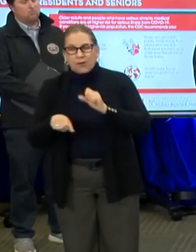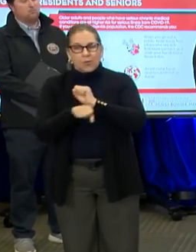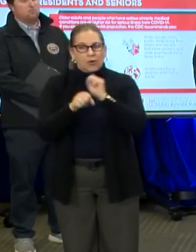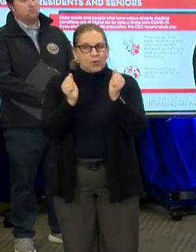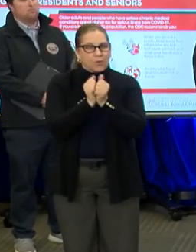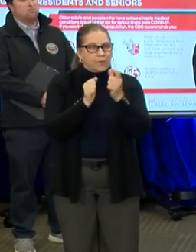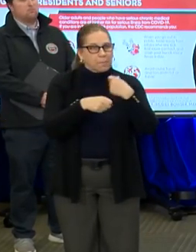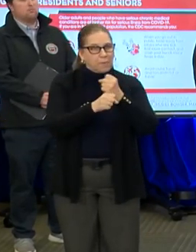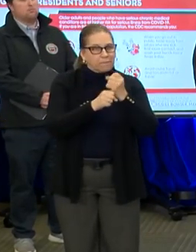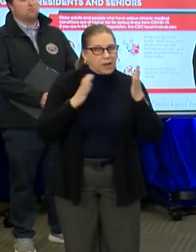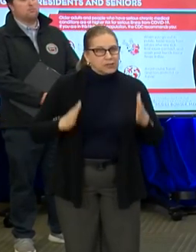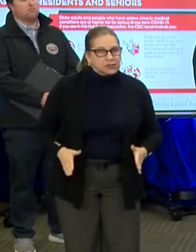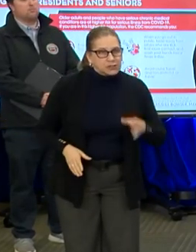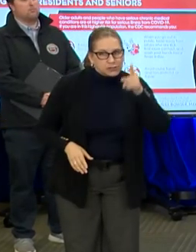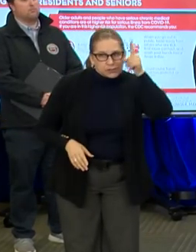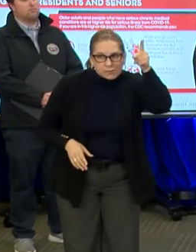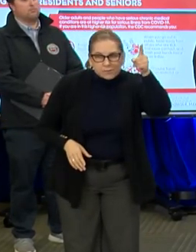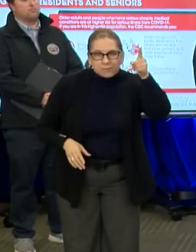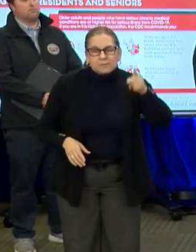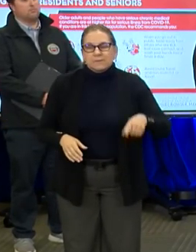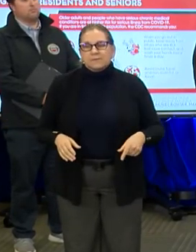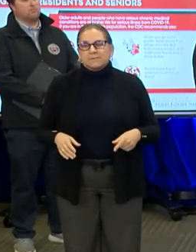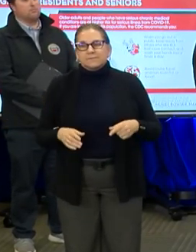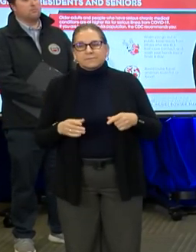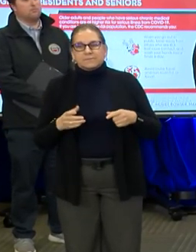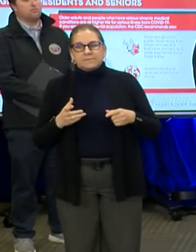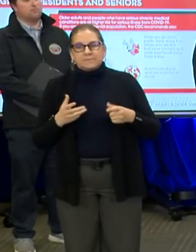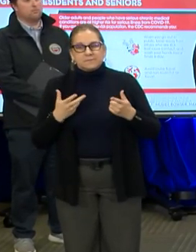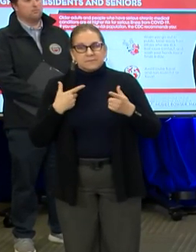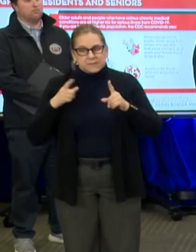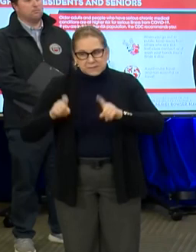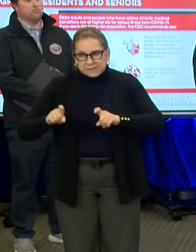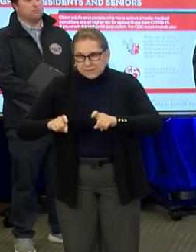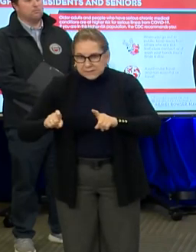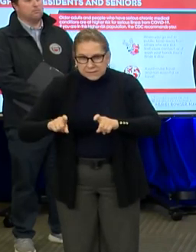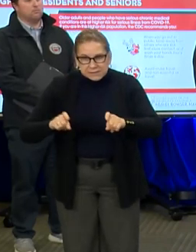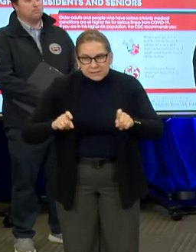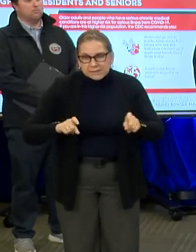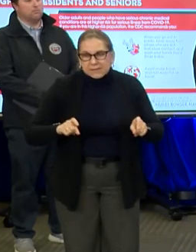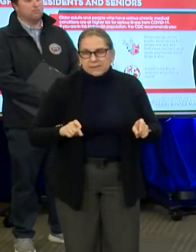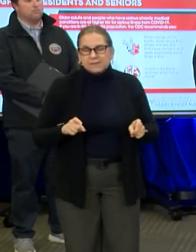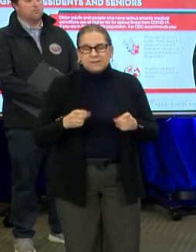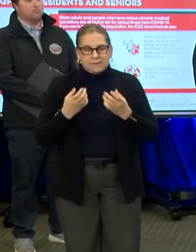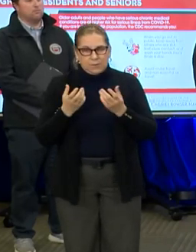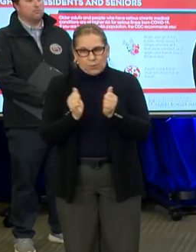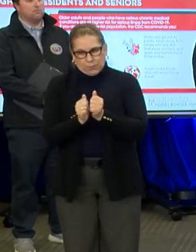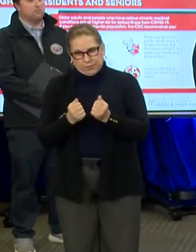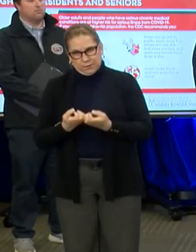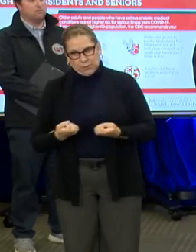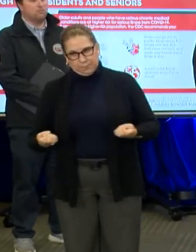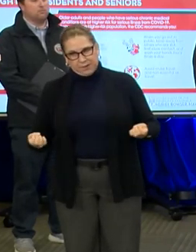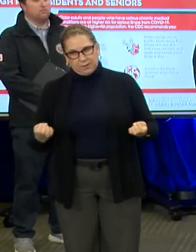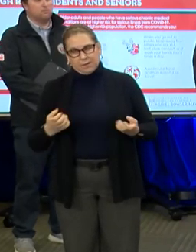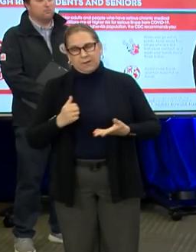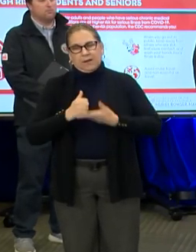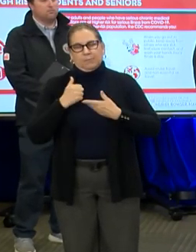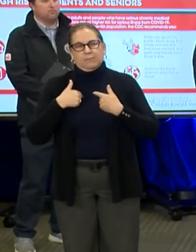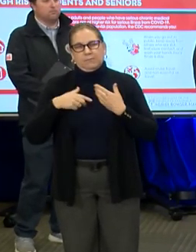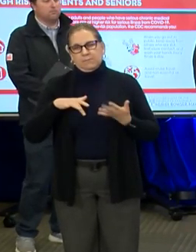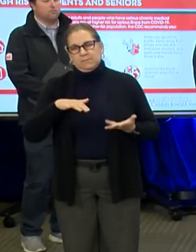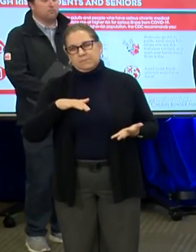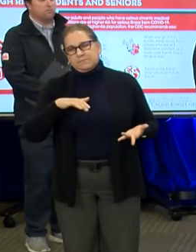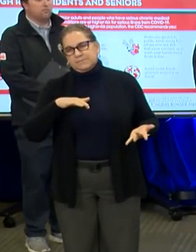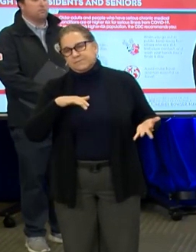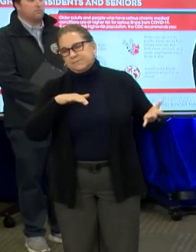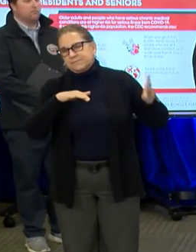utilizing sample-to-answer technology that will enhance our capacity to over 500 samples a day. But